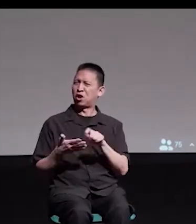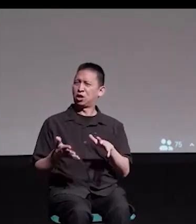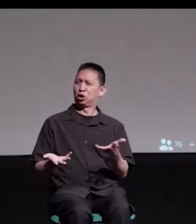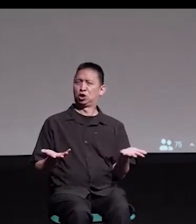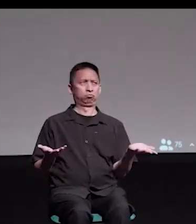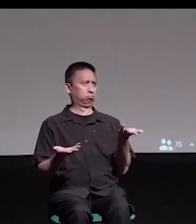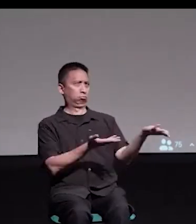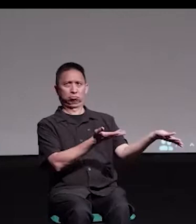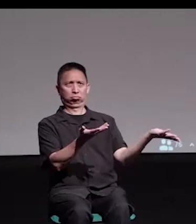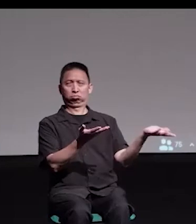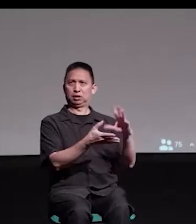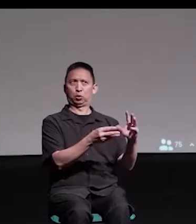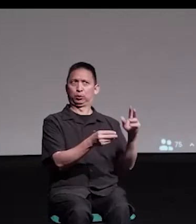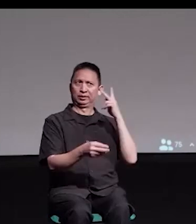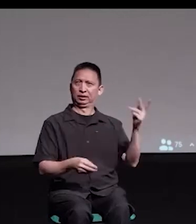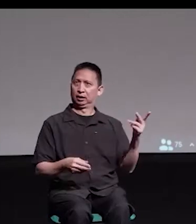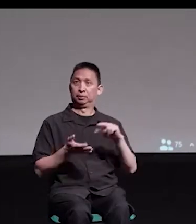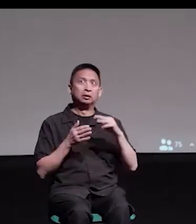that you seen, that's not true.